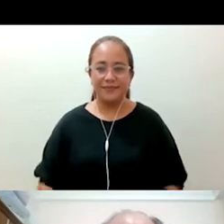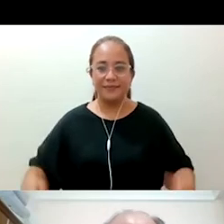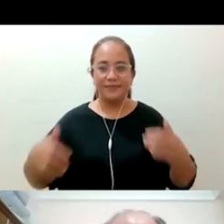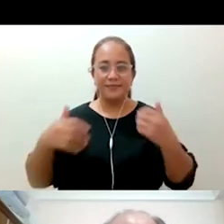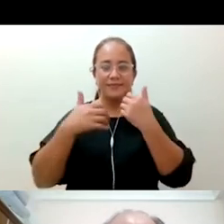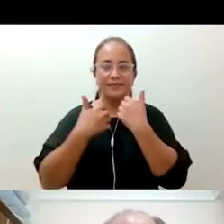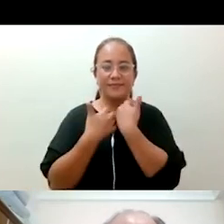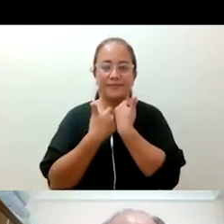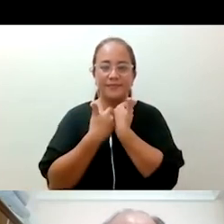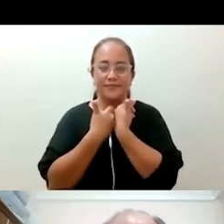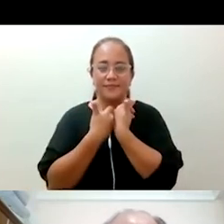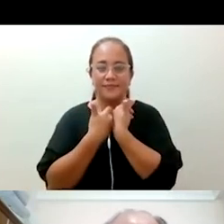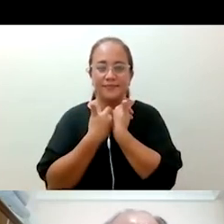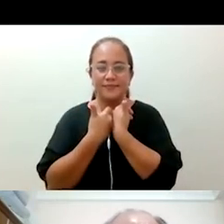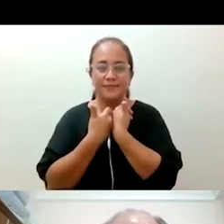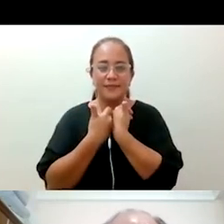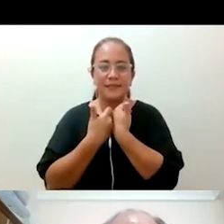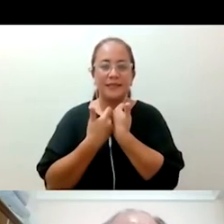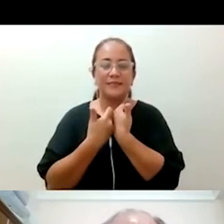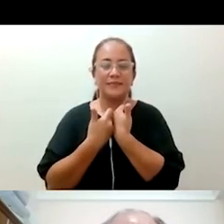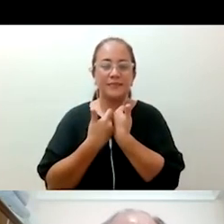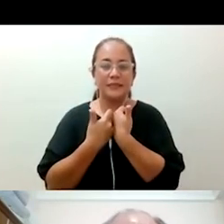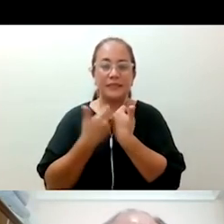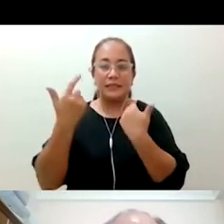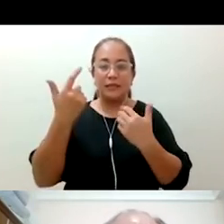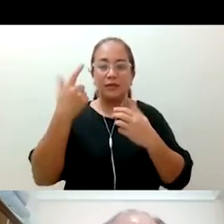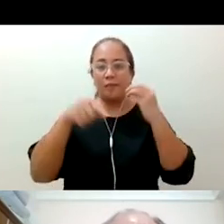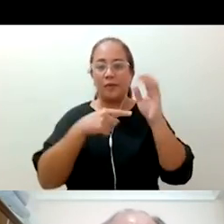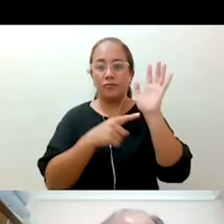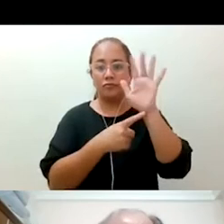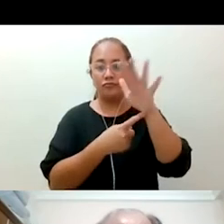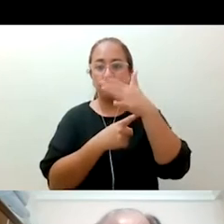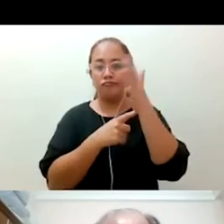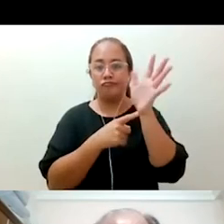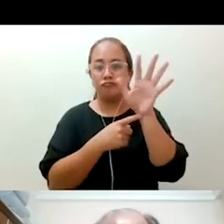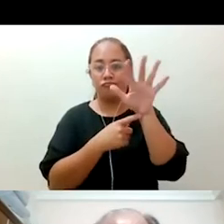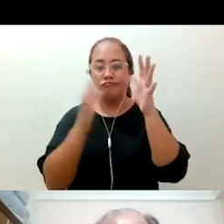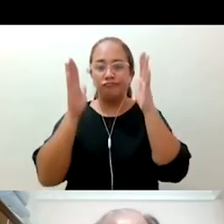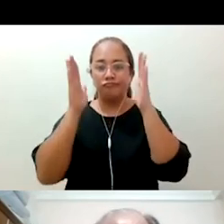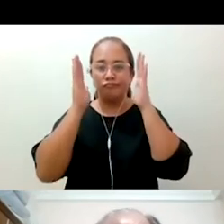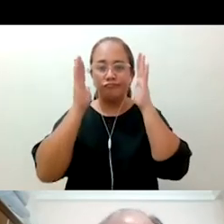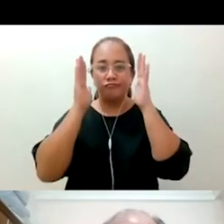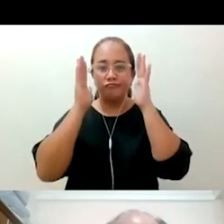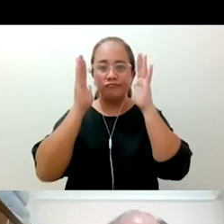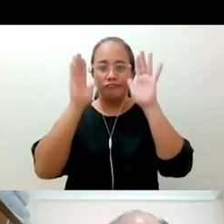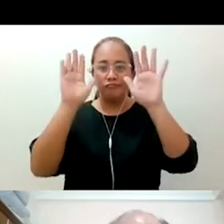So going back to the orientations, oops, sorry.